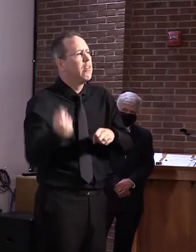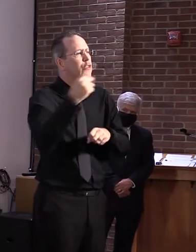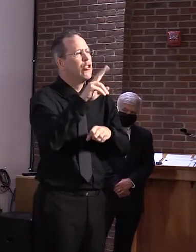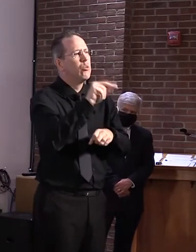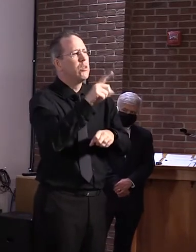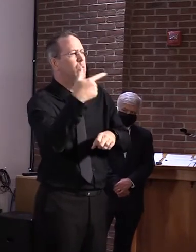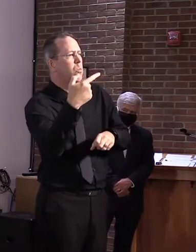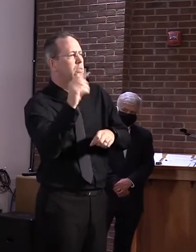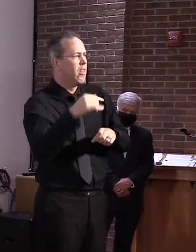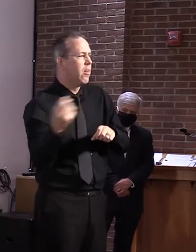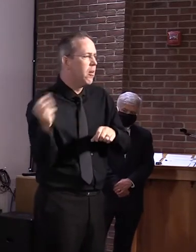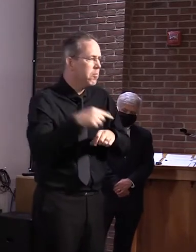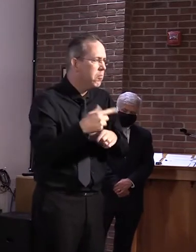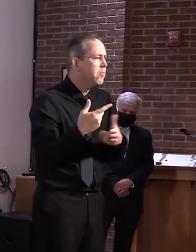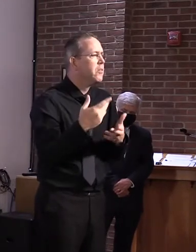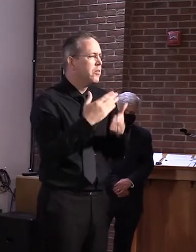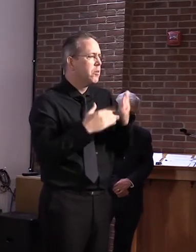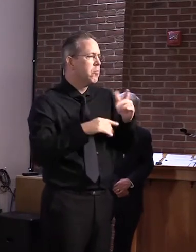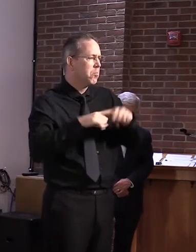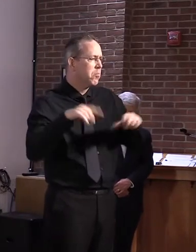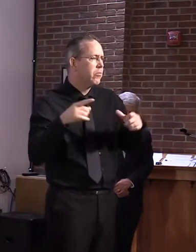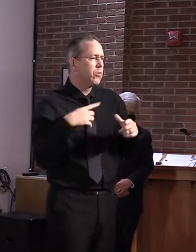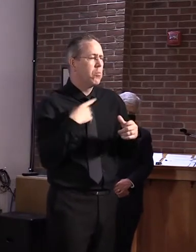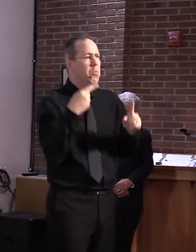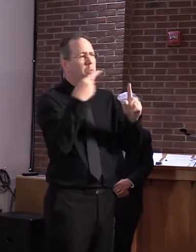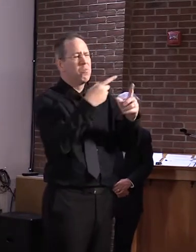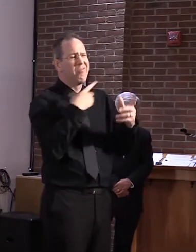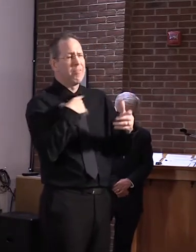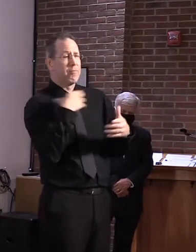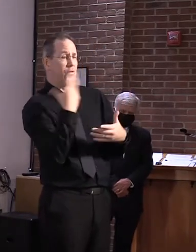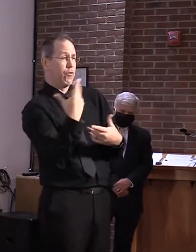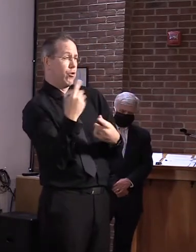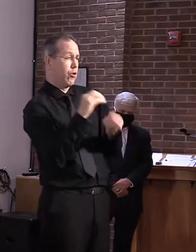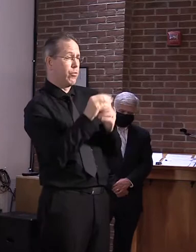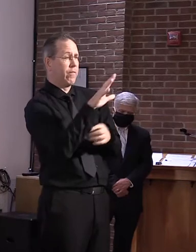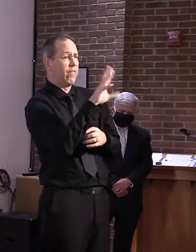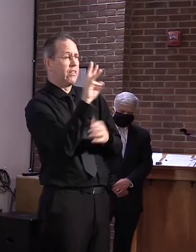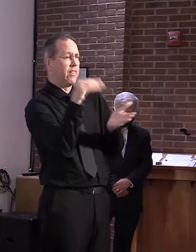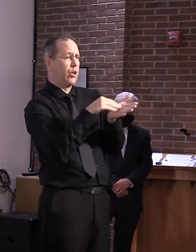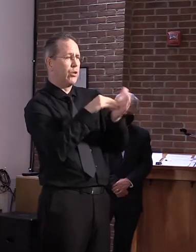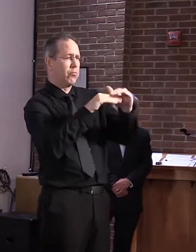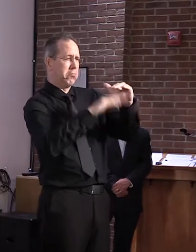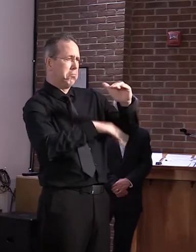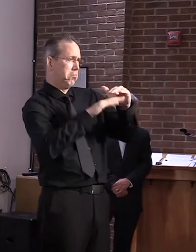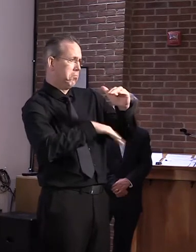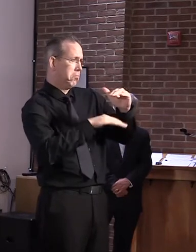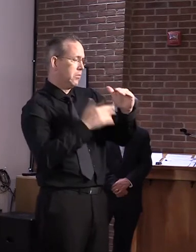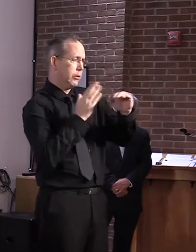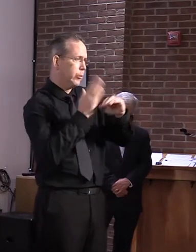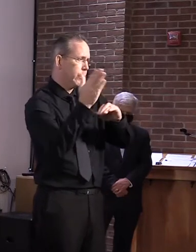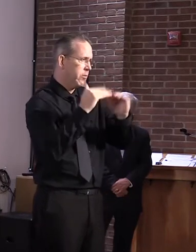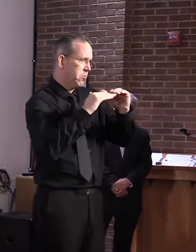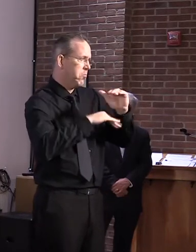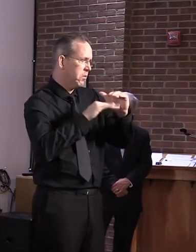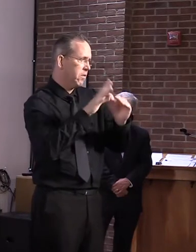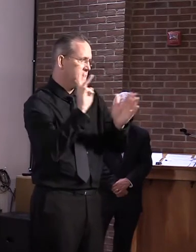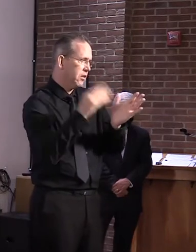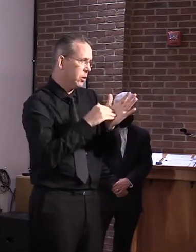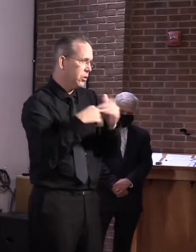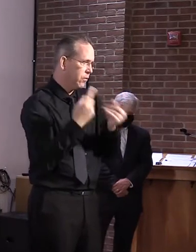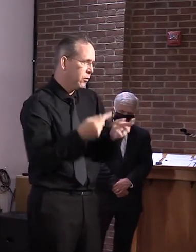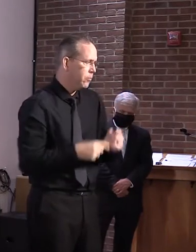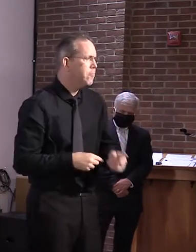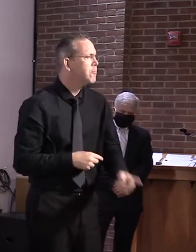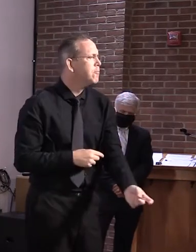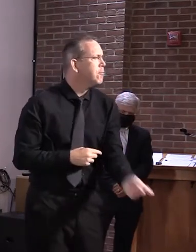can't imagine that we'd have more than that. Well, if I could follow up on that, my question is, restaurants and